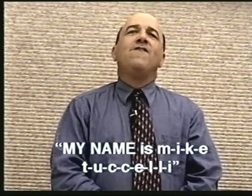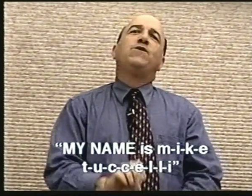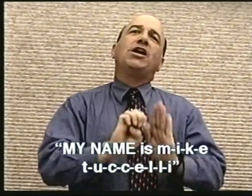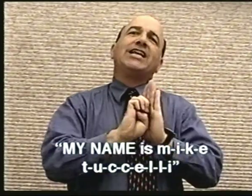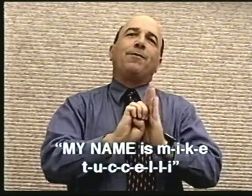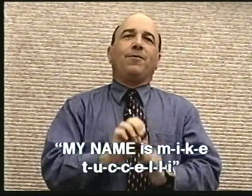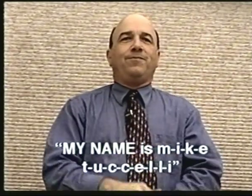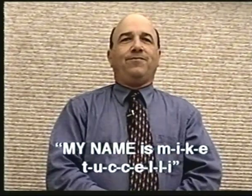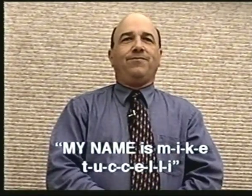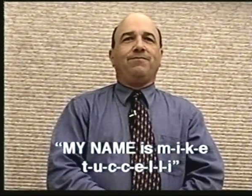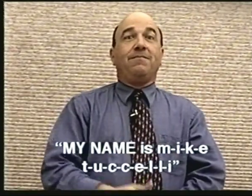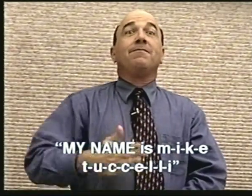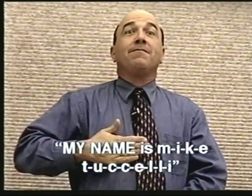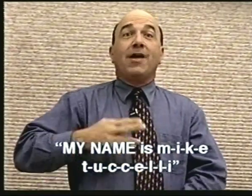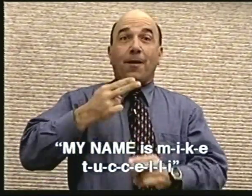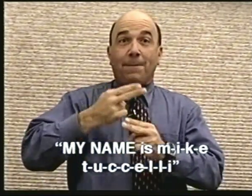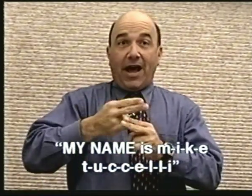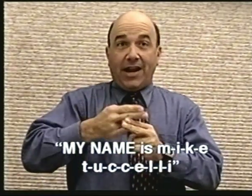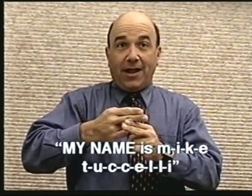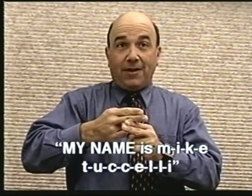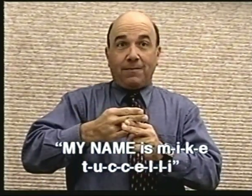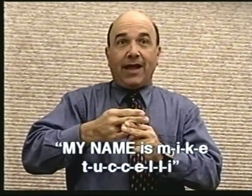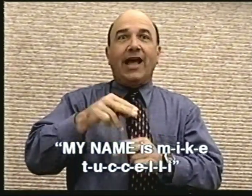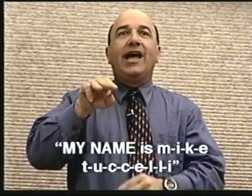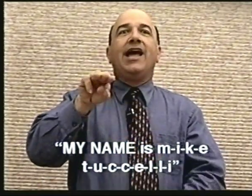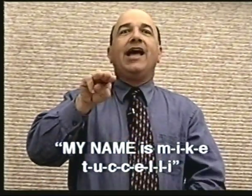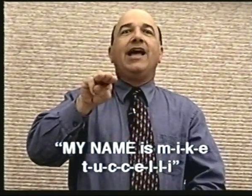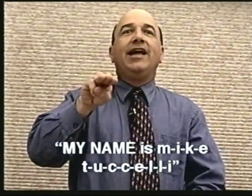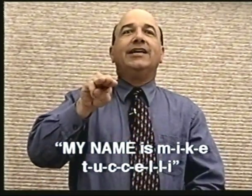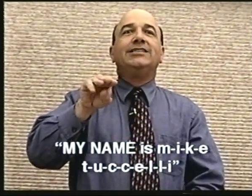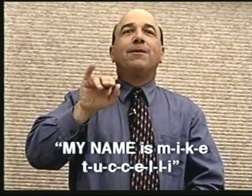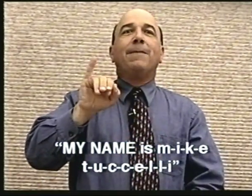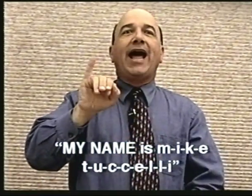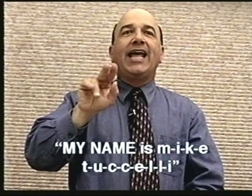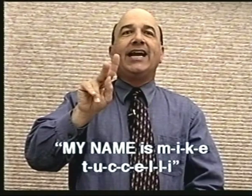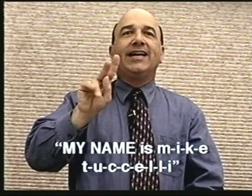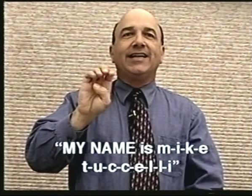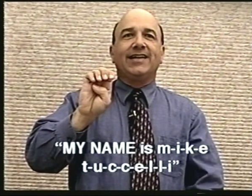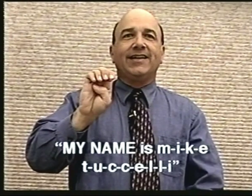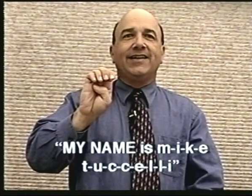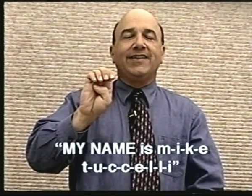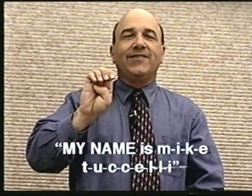For example, my name is Mike